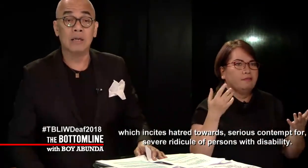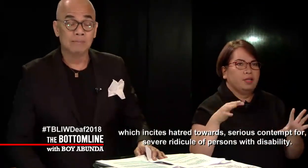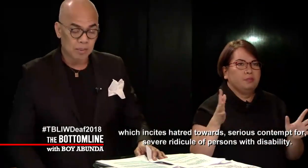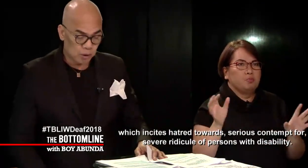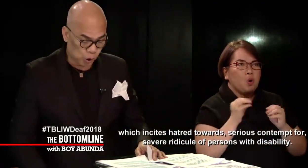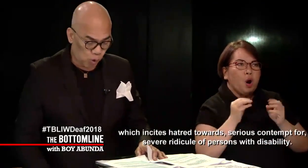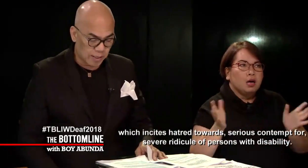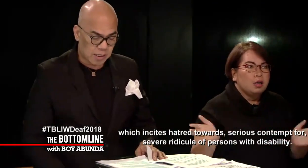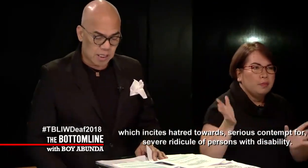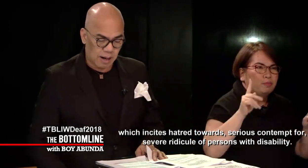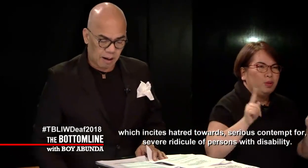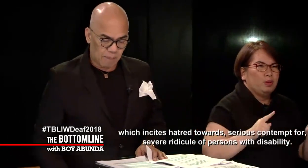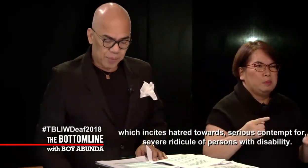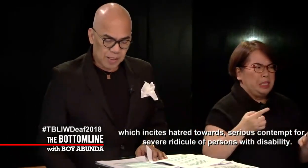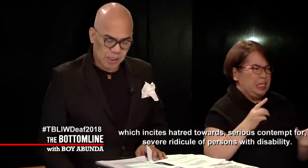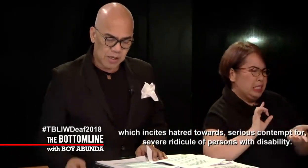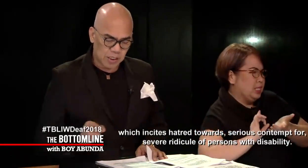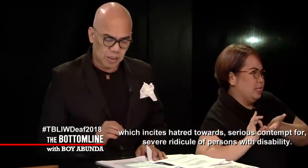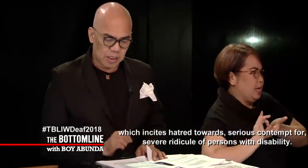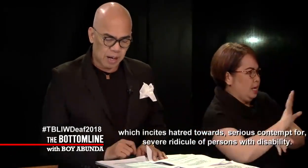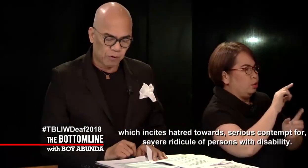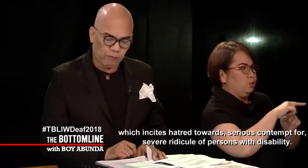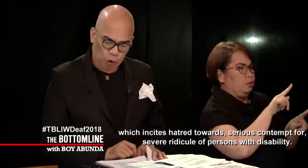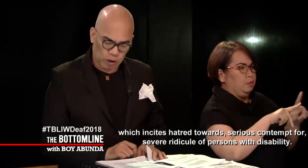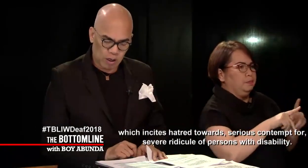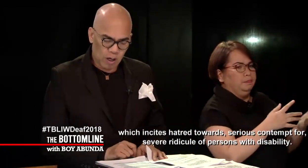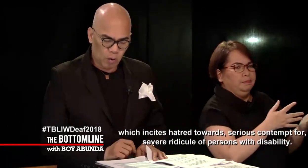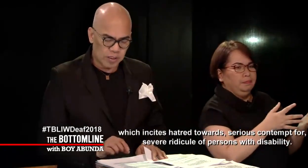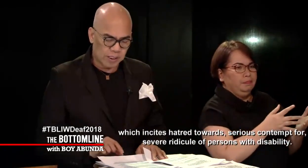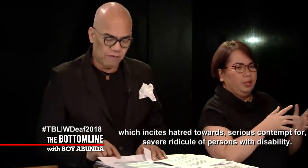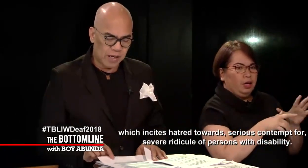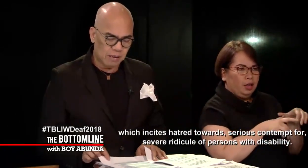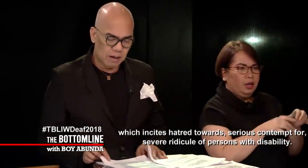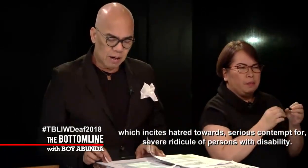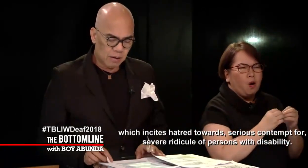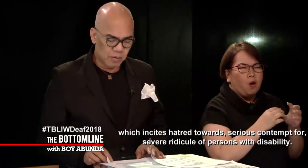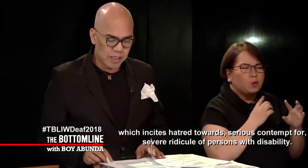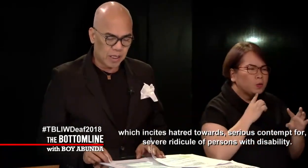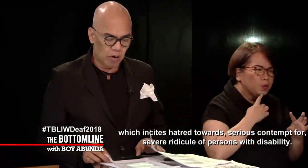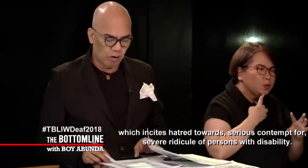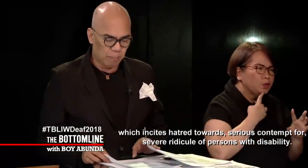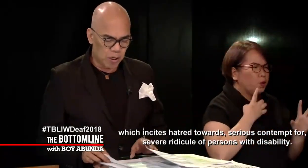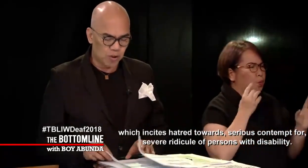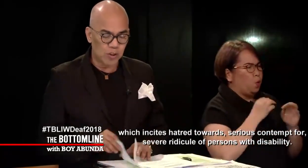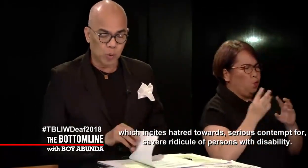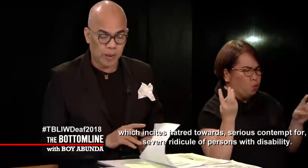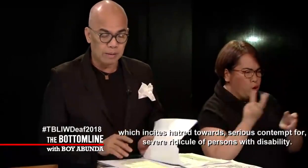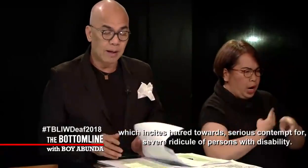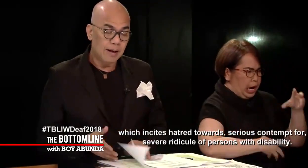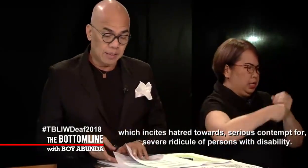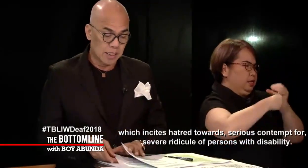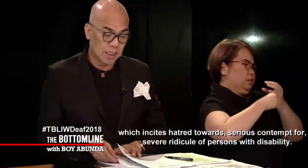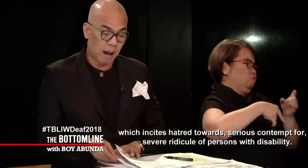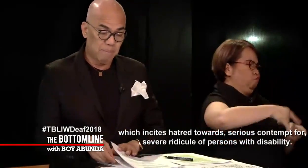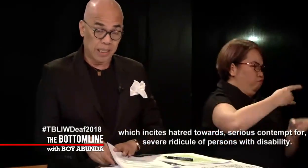hatred towards serious contempt for or severe ridicule of persons